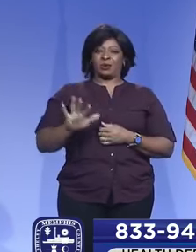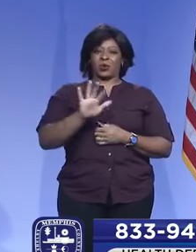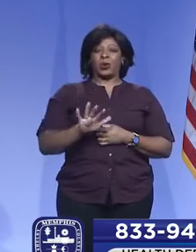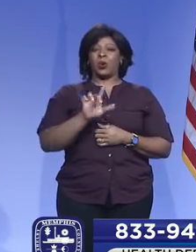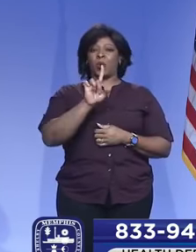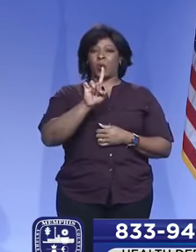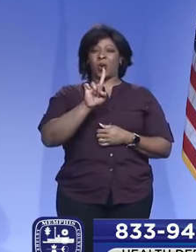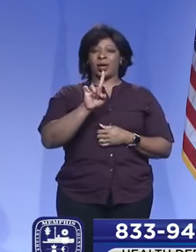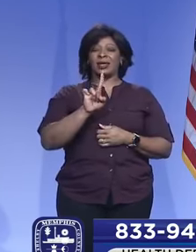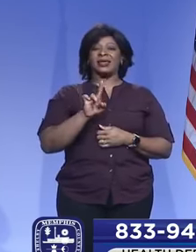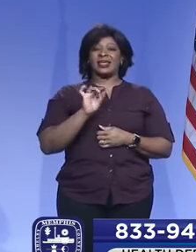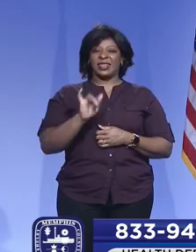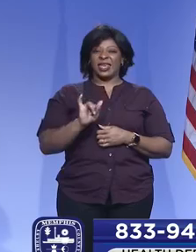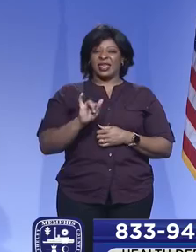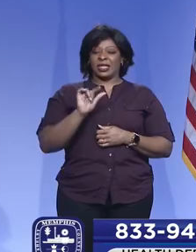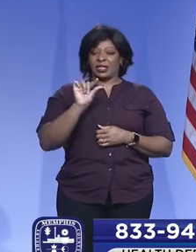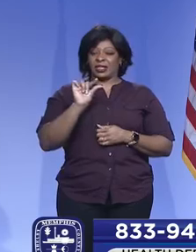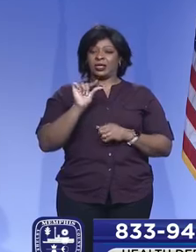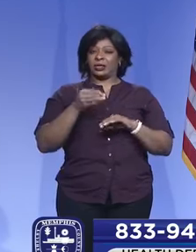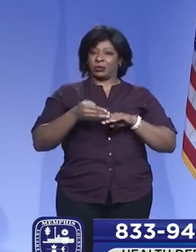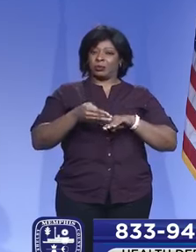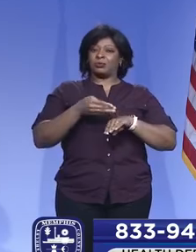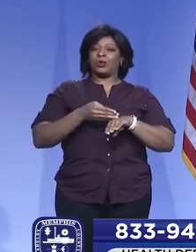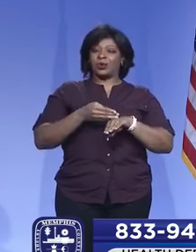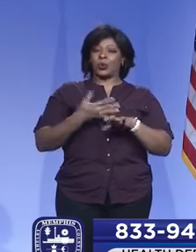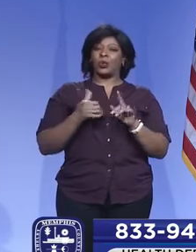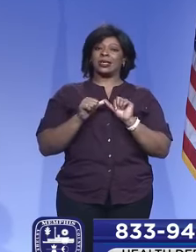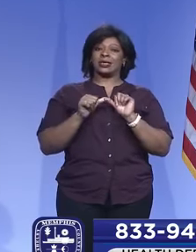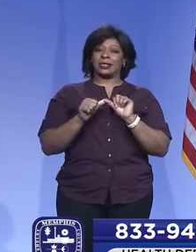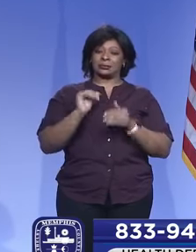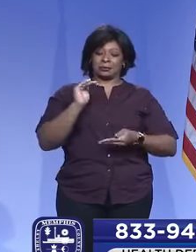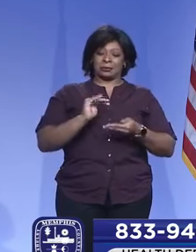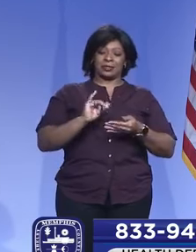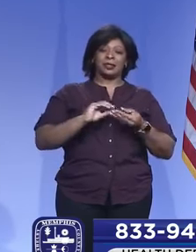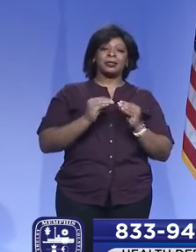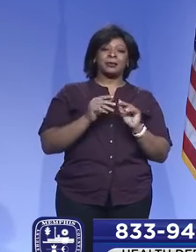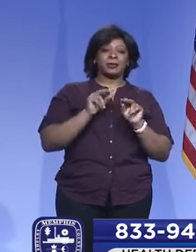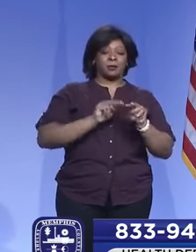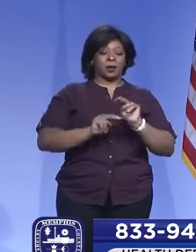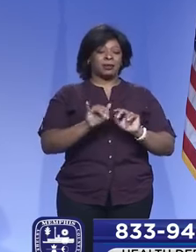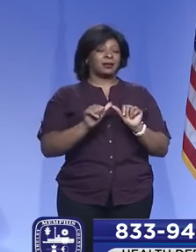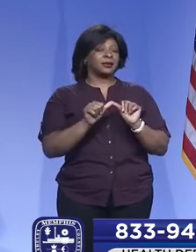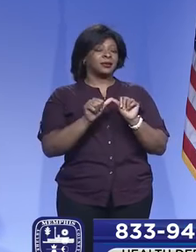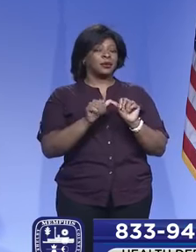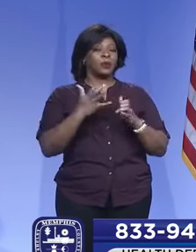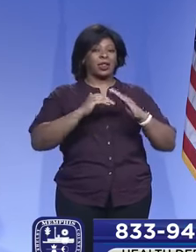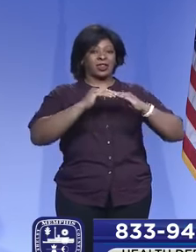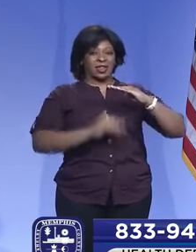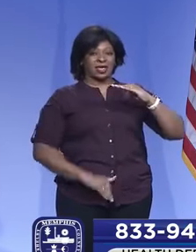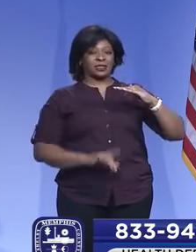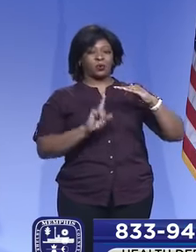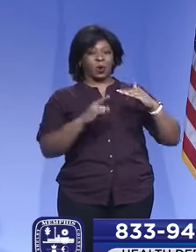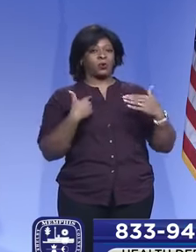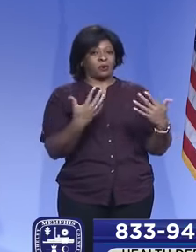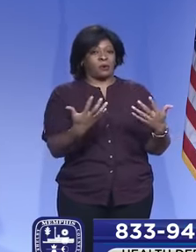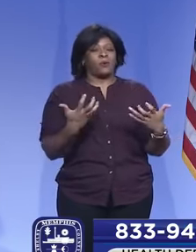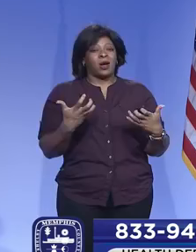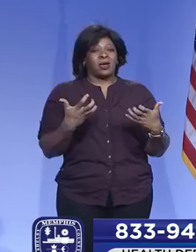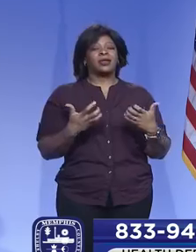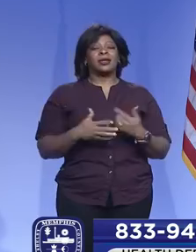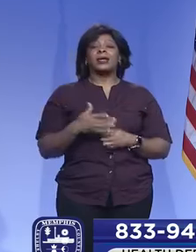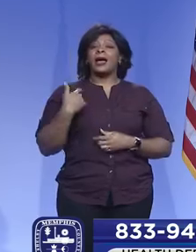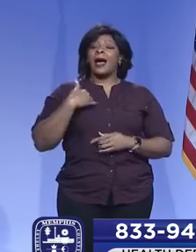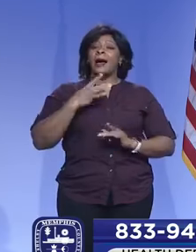1. That is a slight improvement. We want to continue to watch that, but we want to get it to much lower than 1. And our